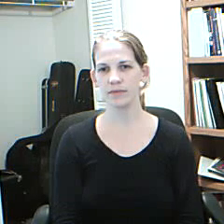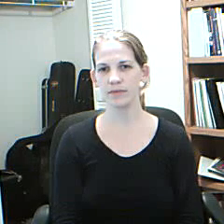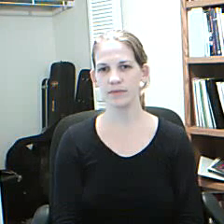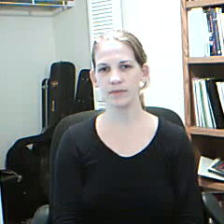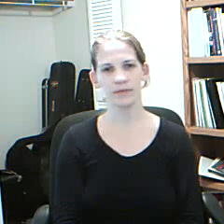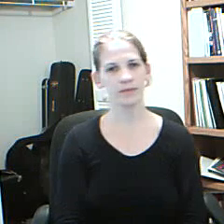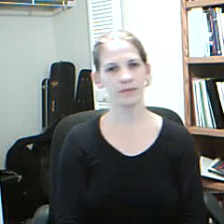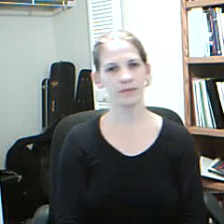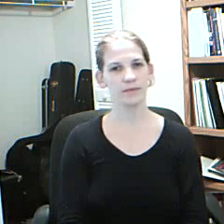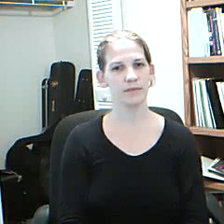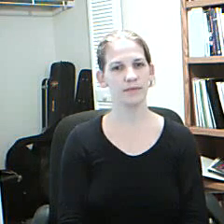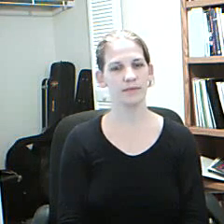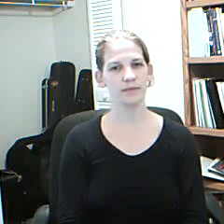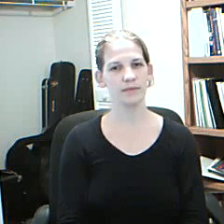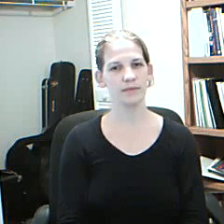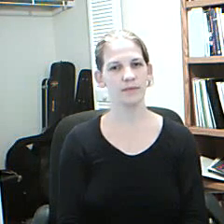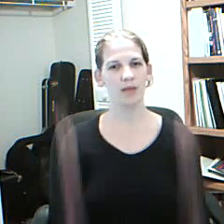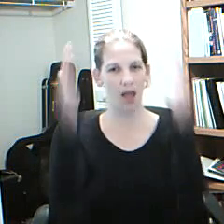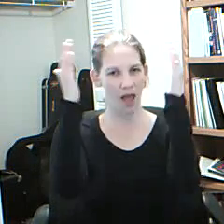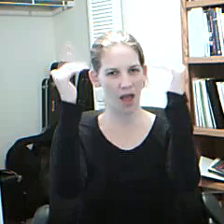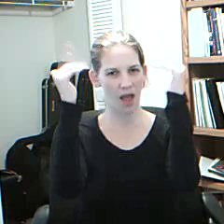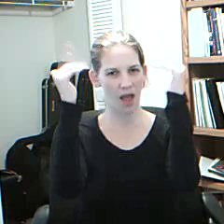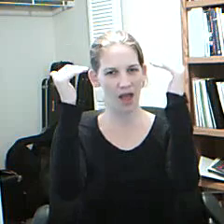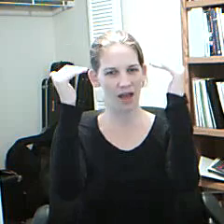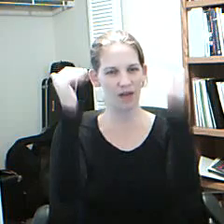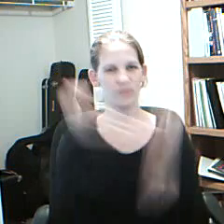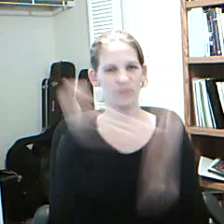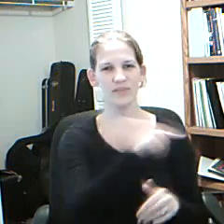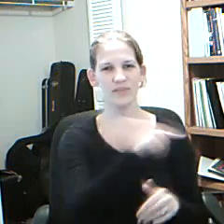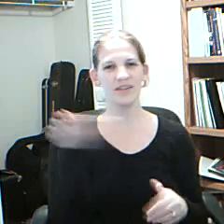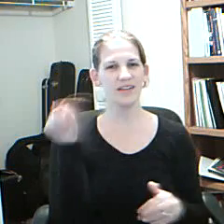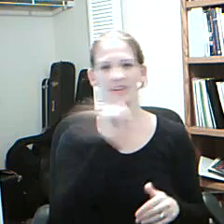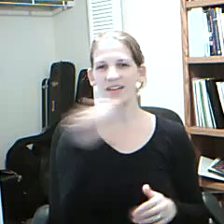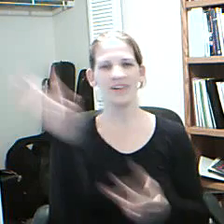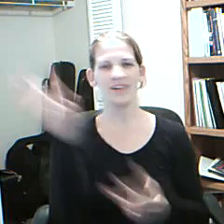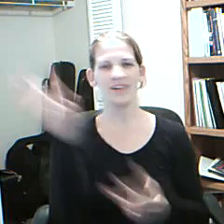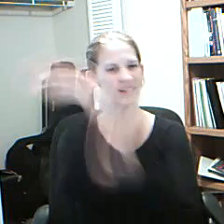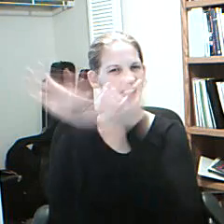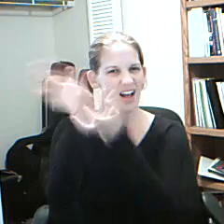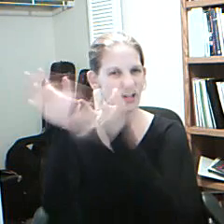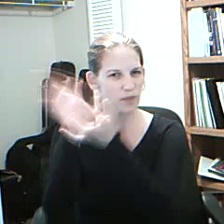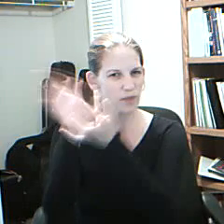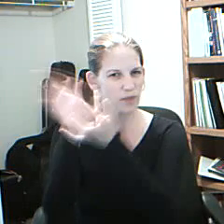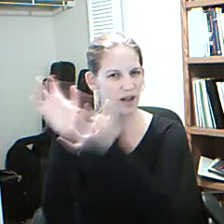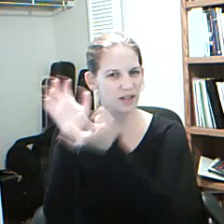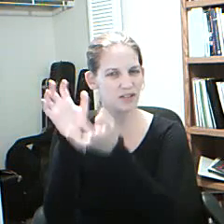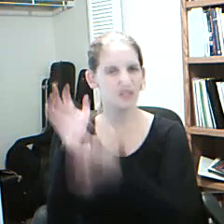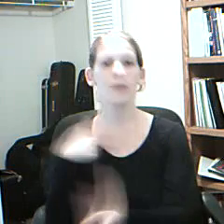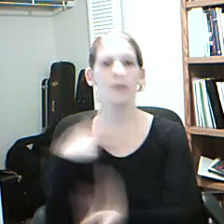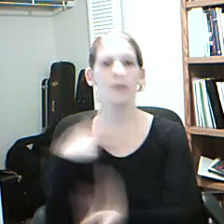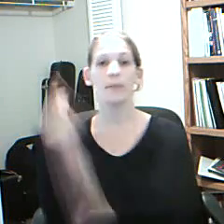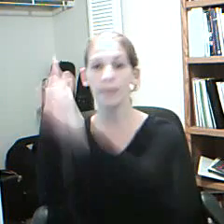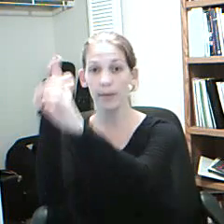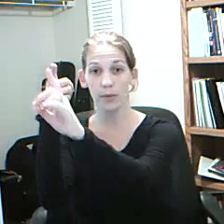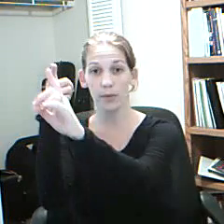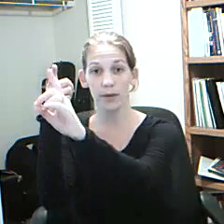of a hodgepodge. The point being is that this is a new year. It's a clean slate. It's a fresh start for all